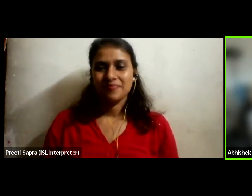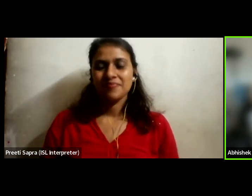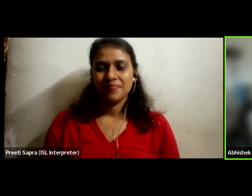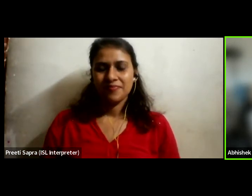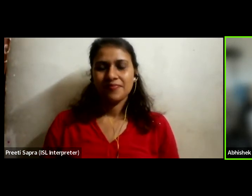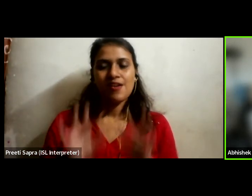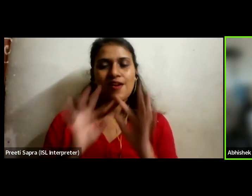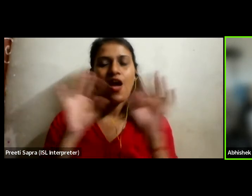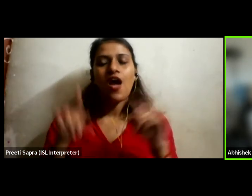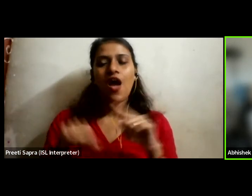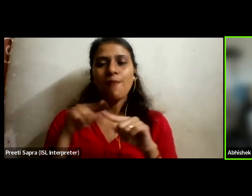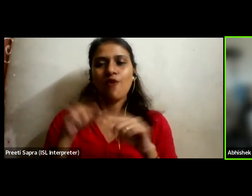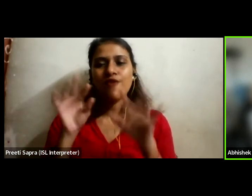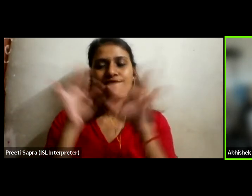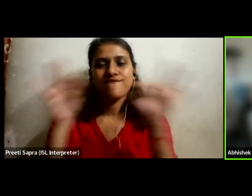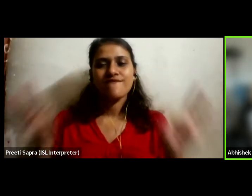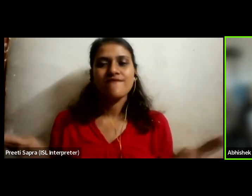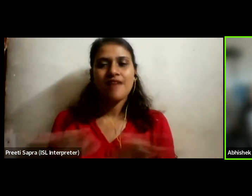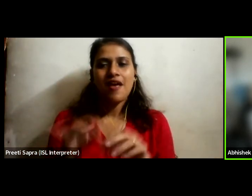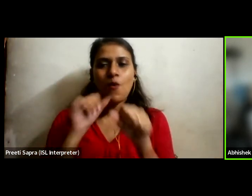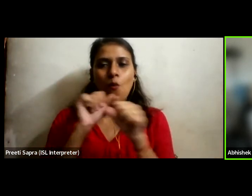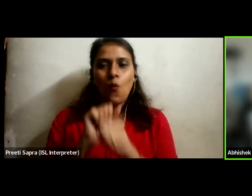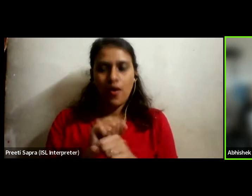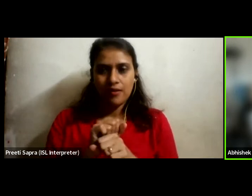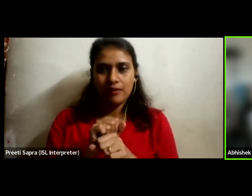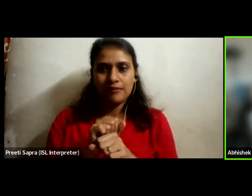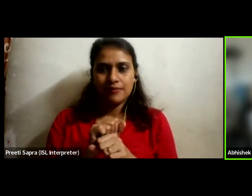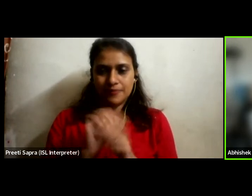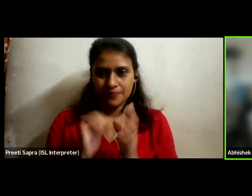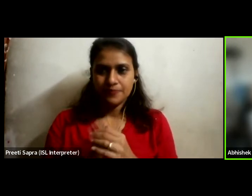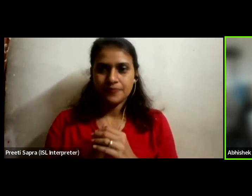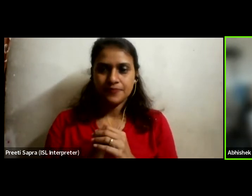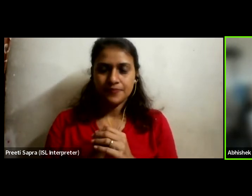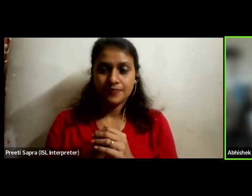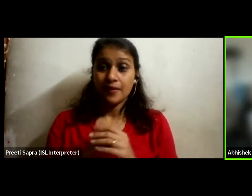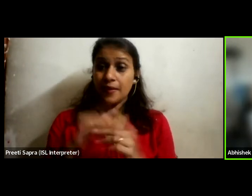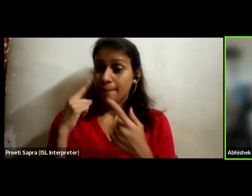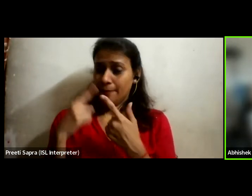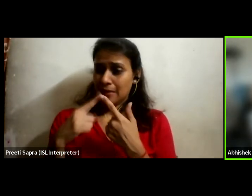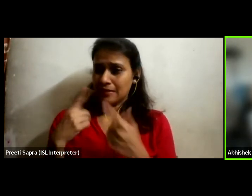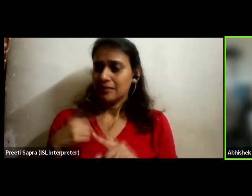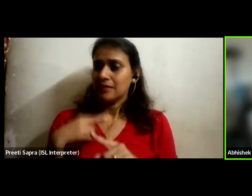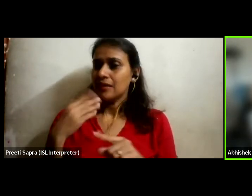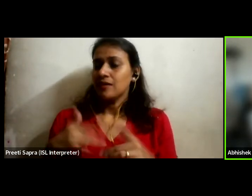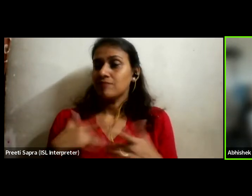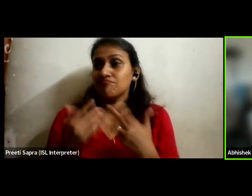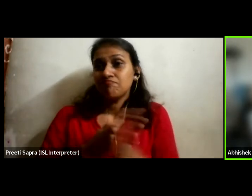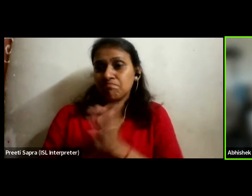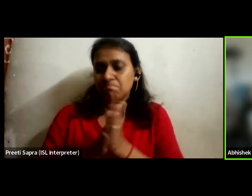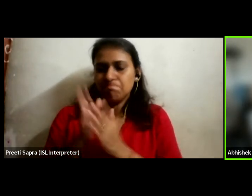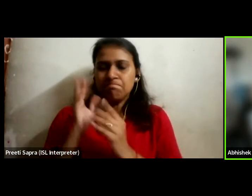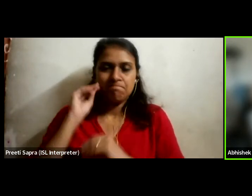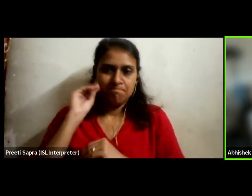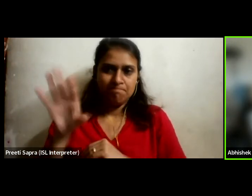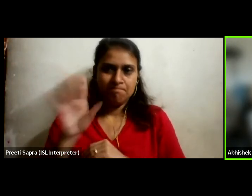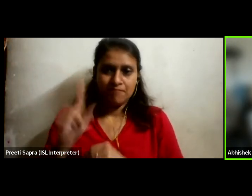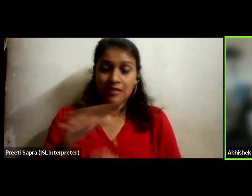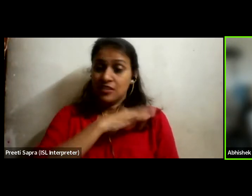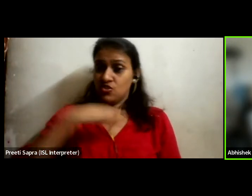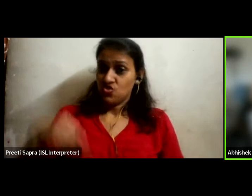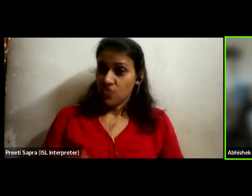framework in our field. I think what's also interesting, perhaps to quickly mention here, is China and